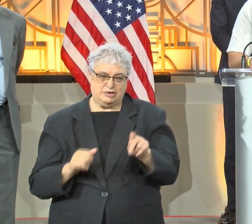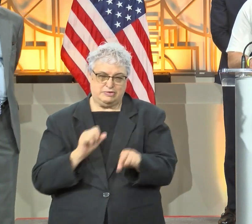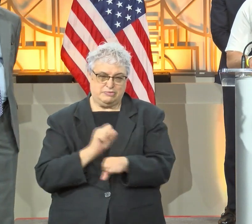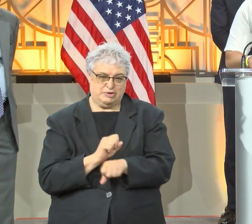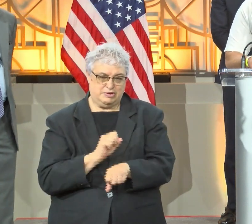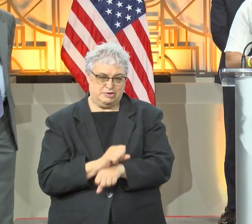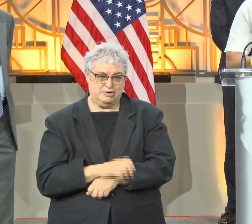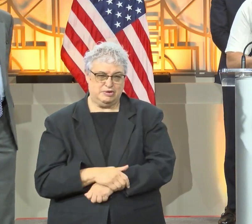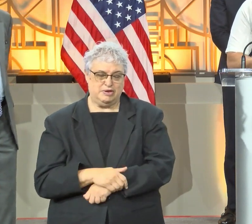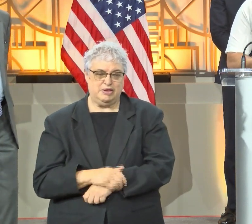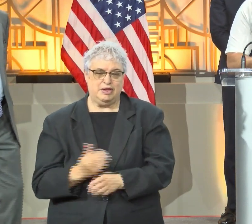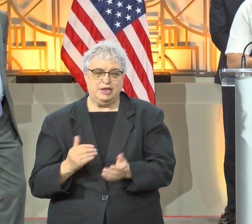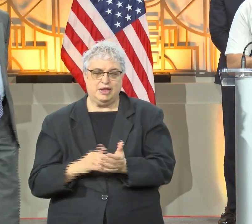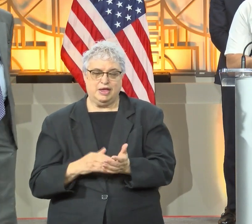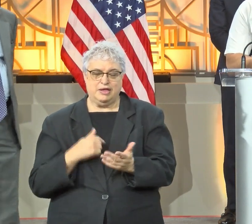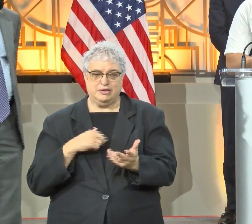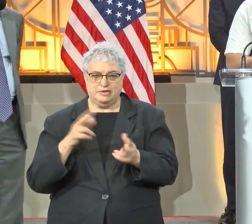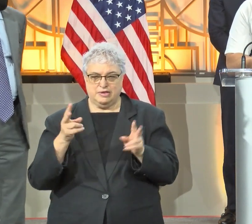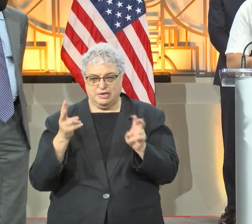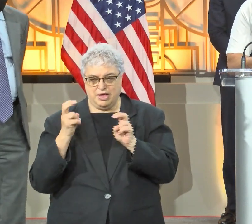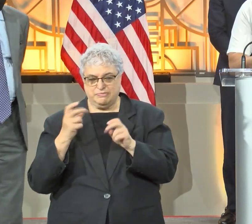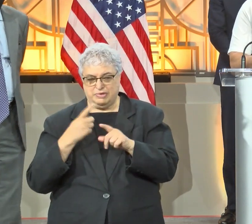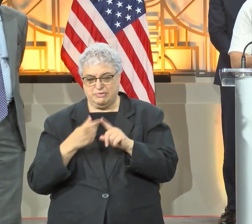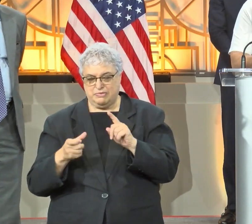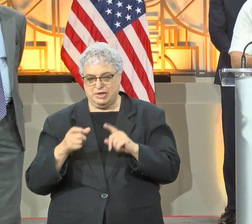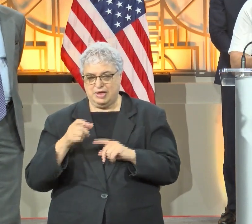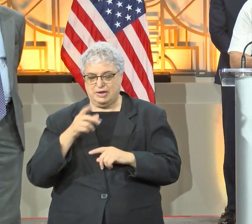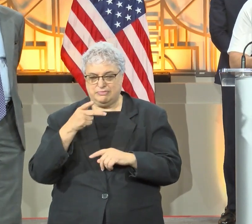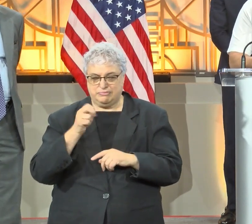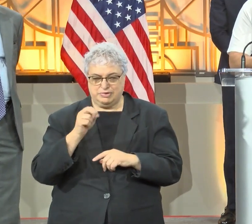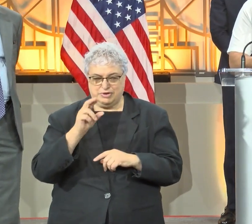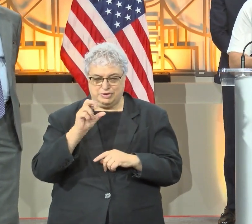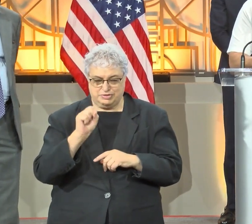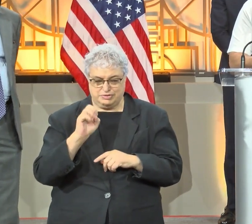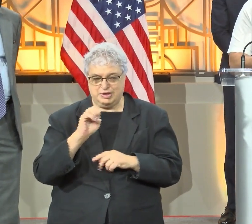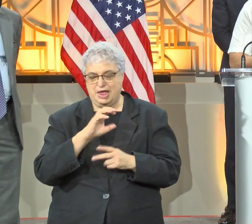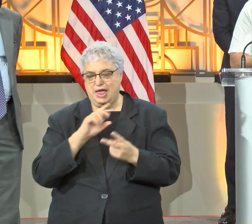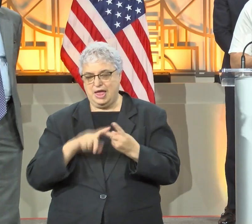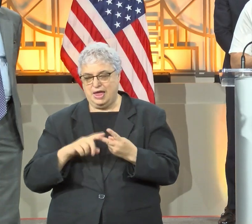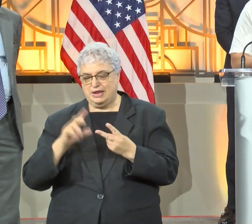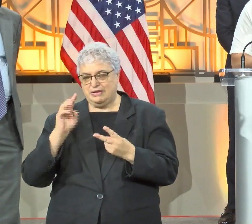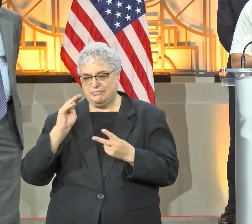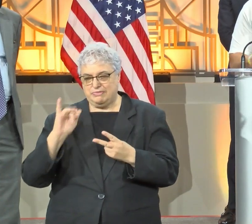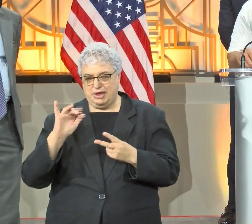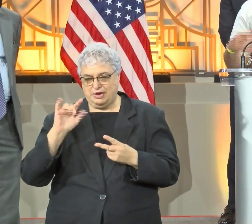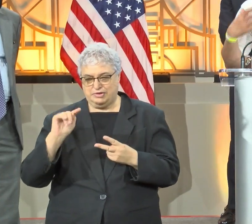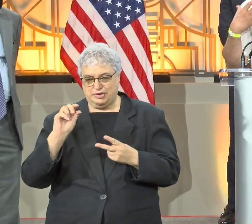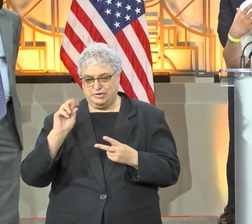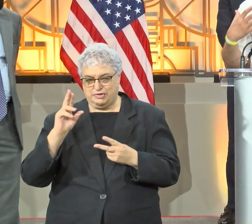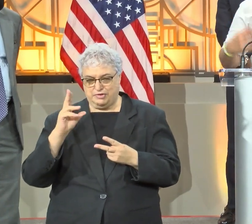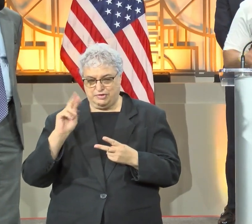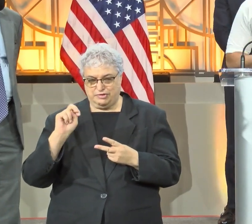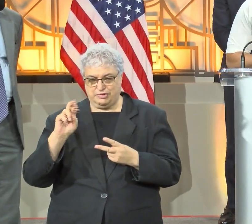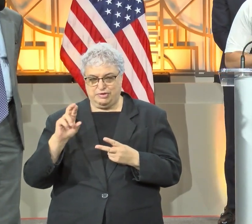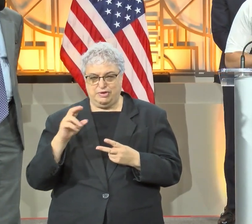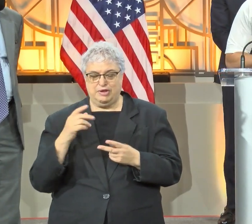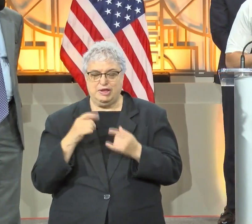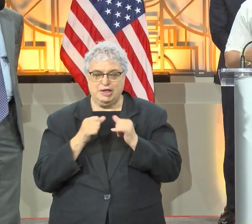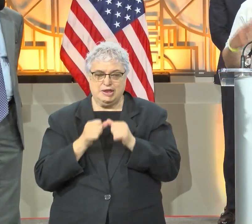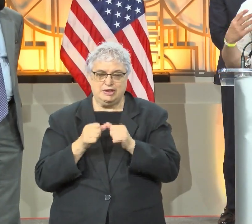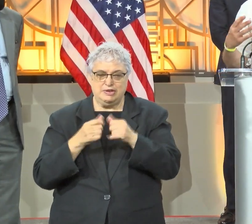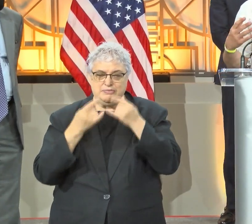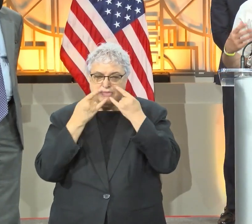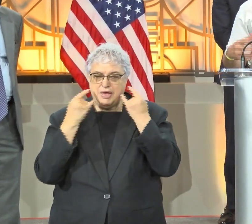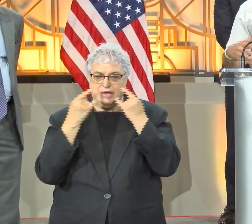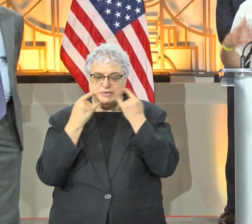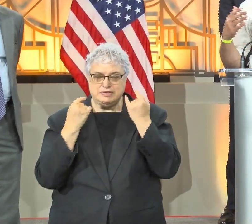work. So again, I want to echo what Mayor Turner and Dr. Persse have mentioned about continuing on